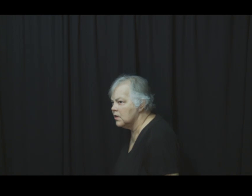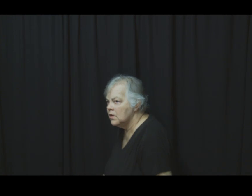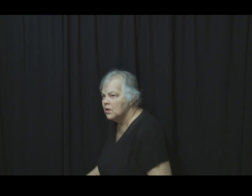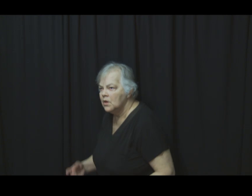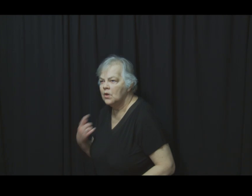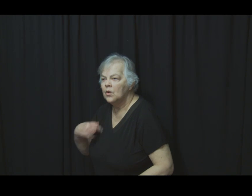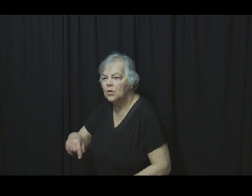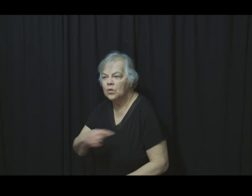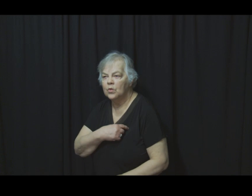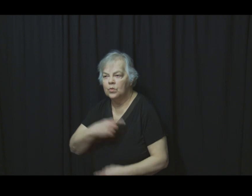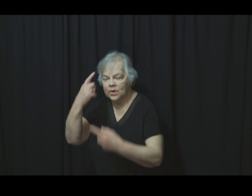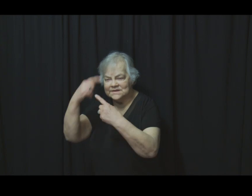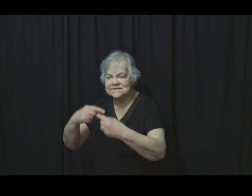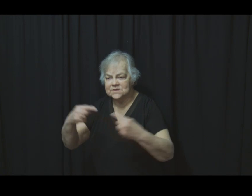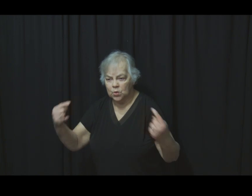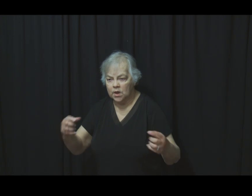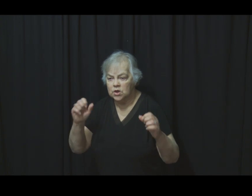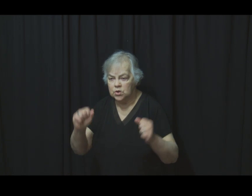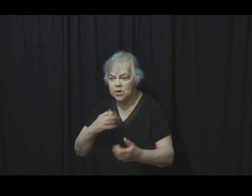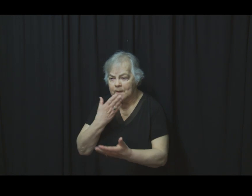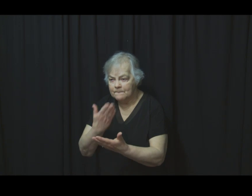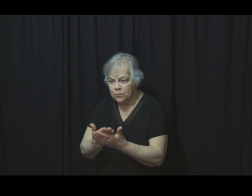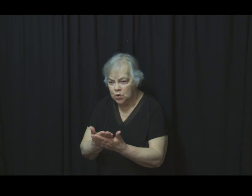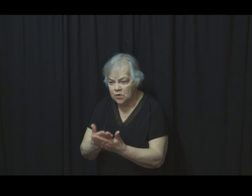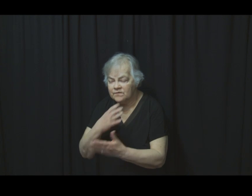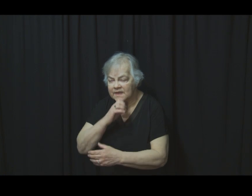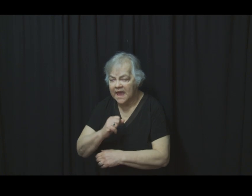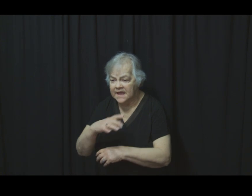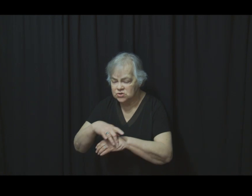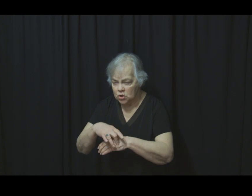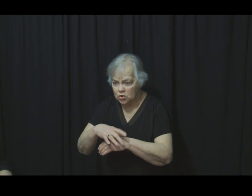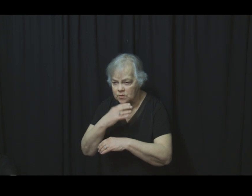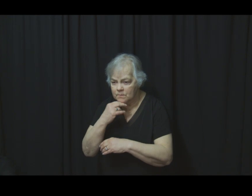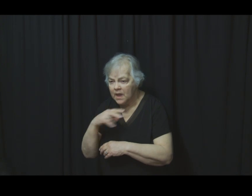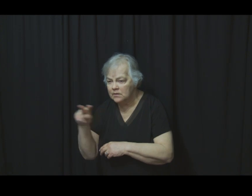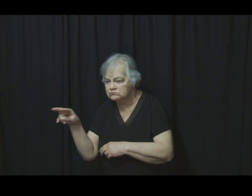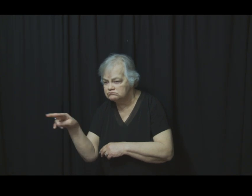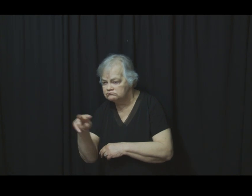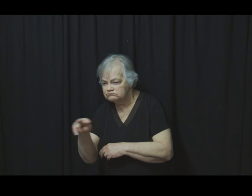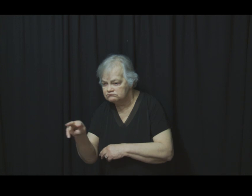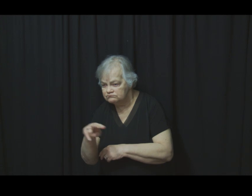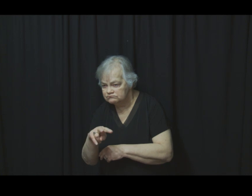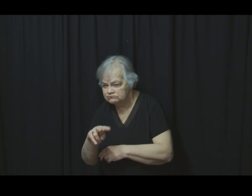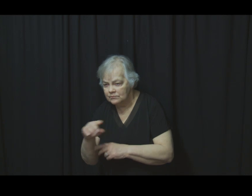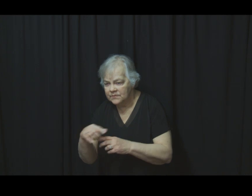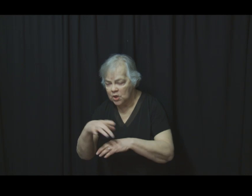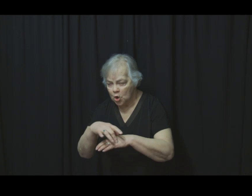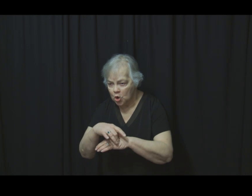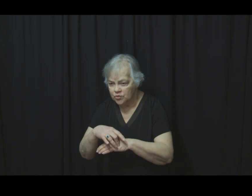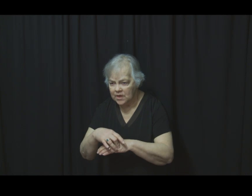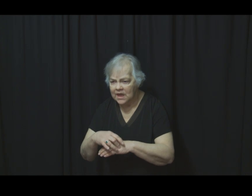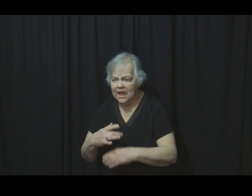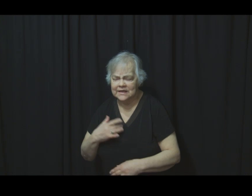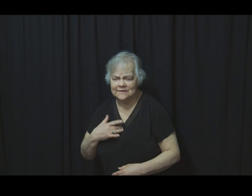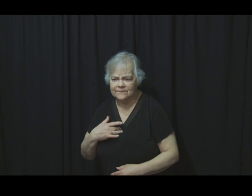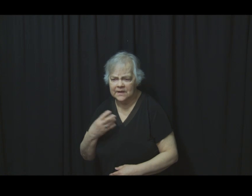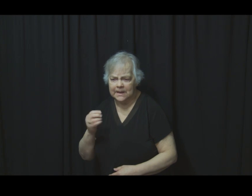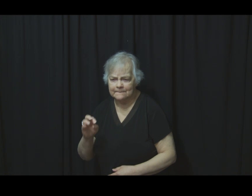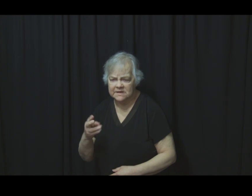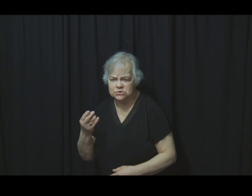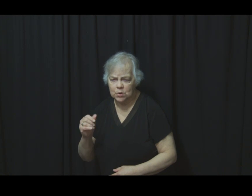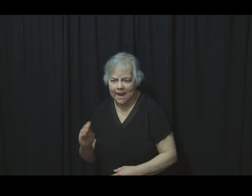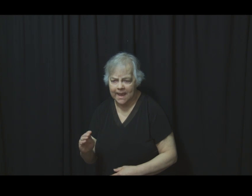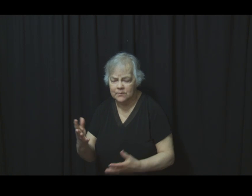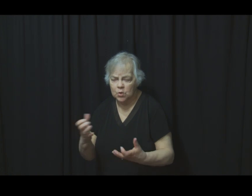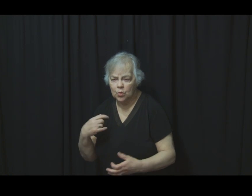with great robustness by observing the universe around us. And I get the feeling, Mr. Ham, that you want us